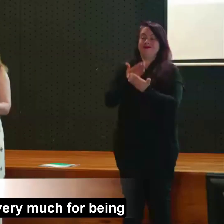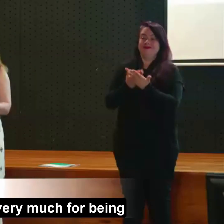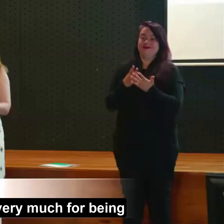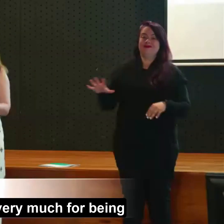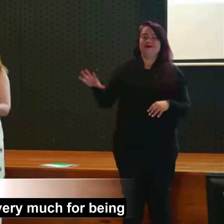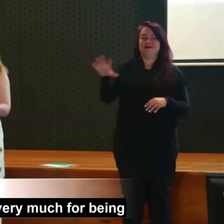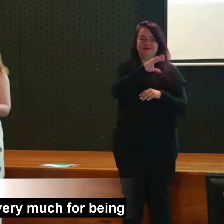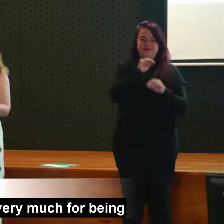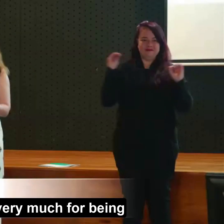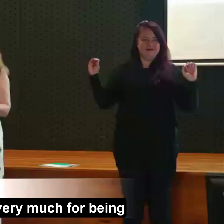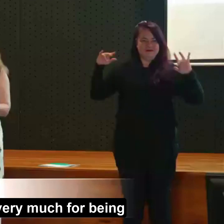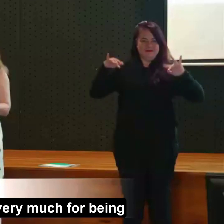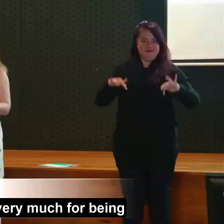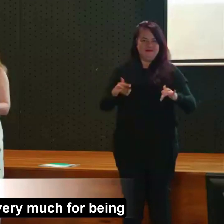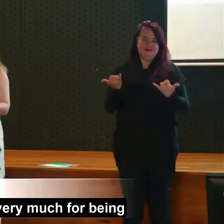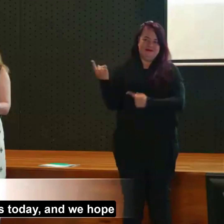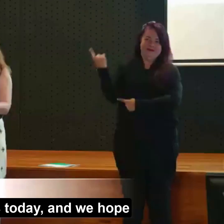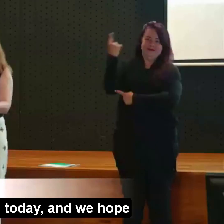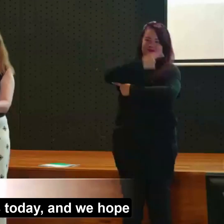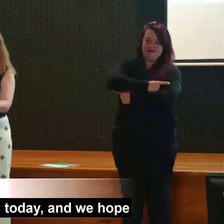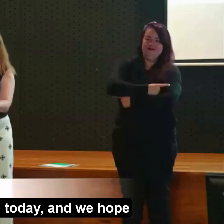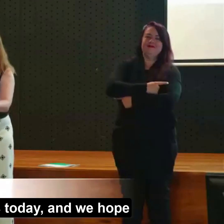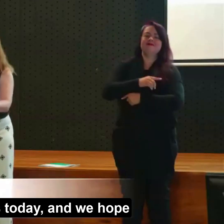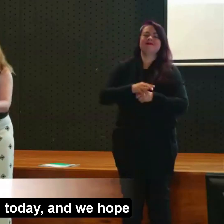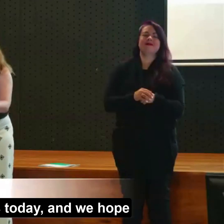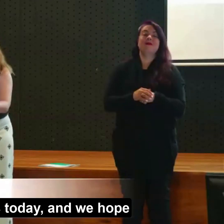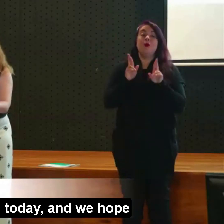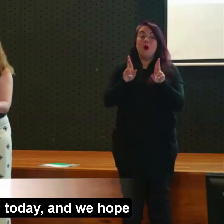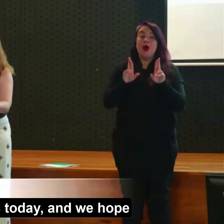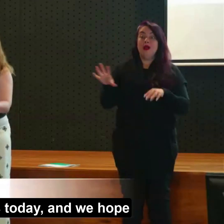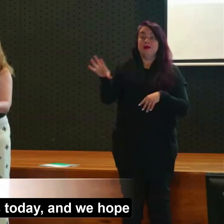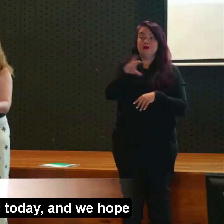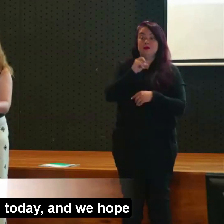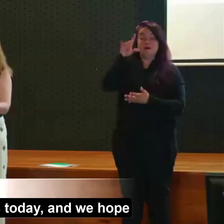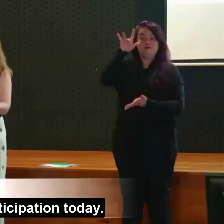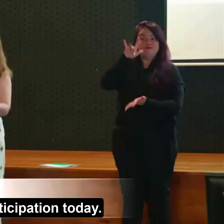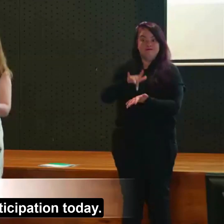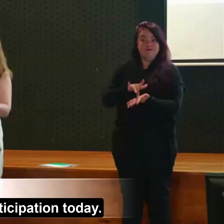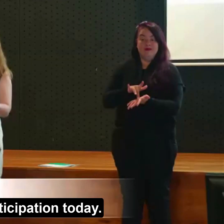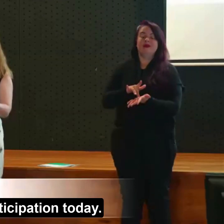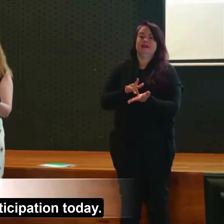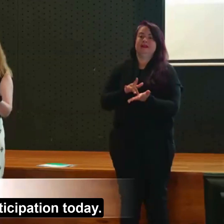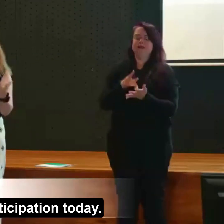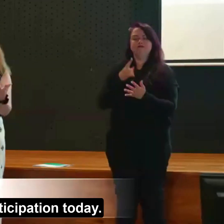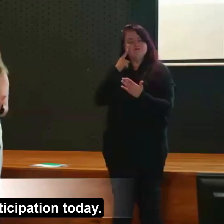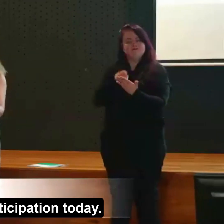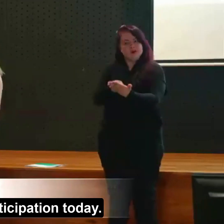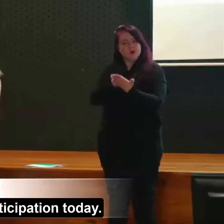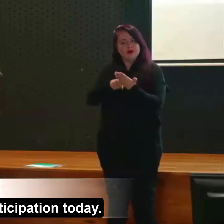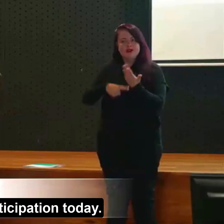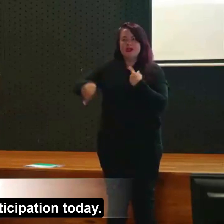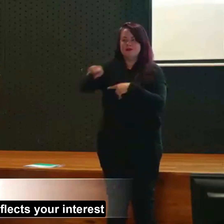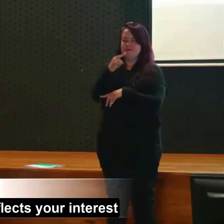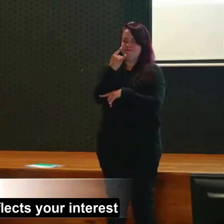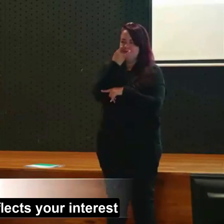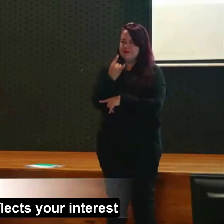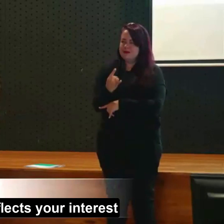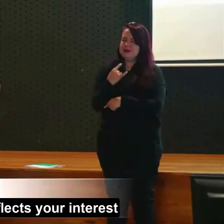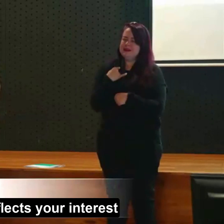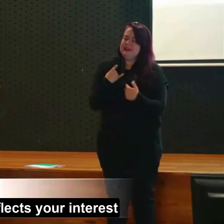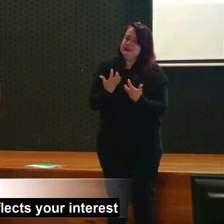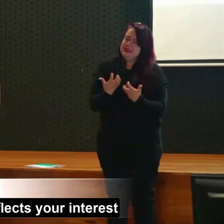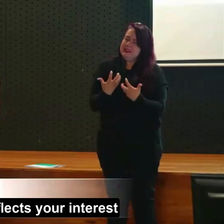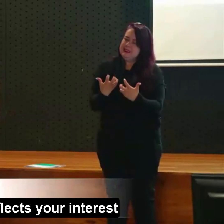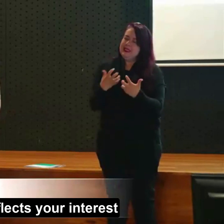Well, thank you very much for being here with us today. And we hope that this participation today